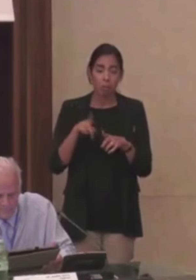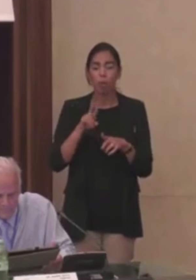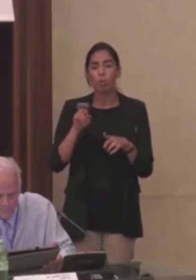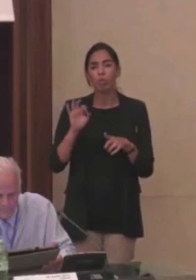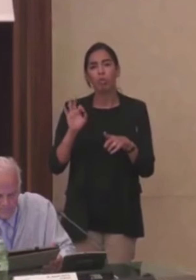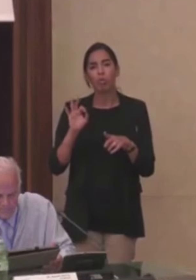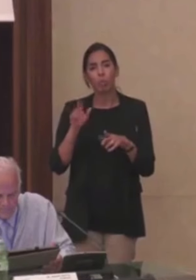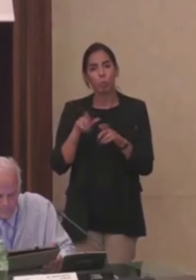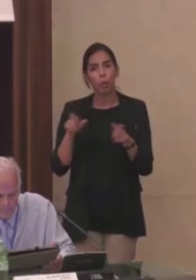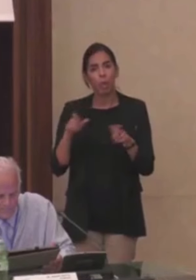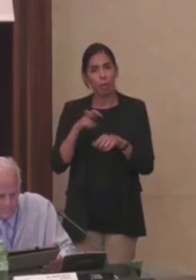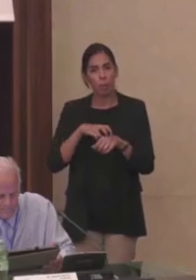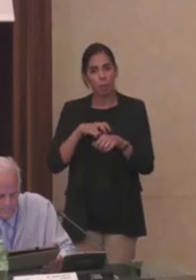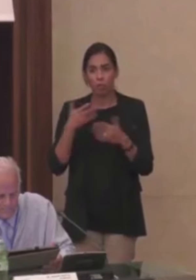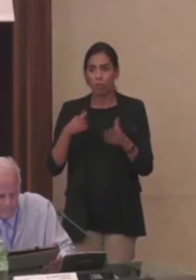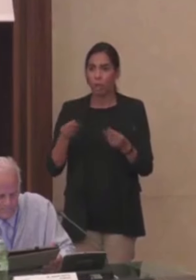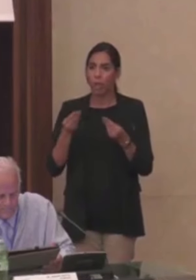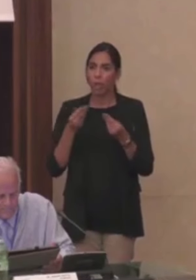Giulia.